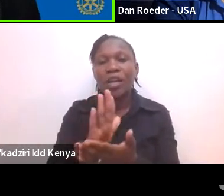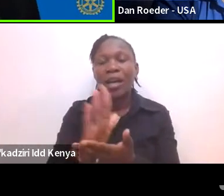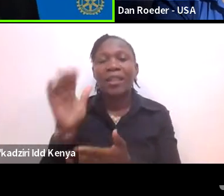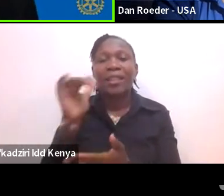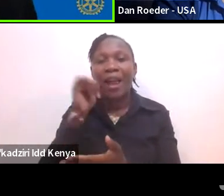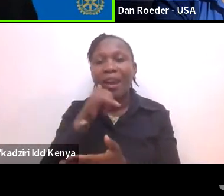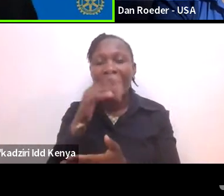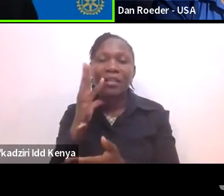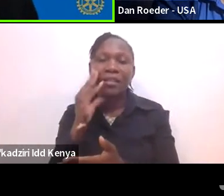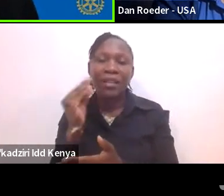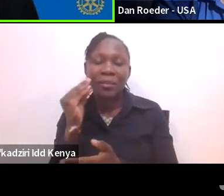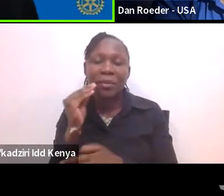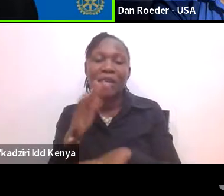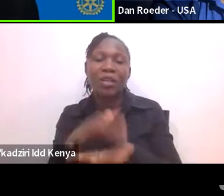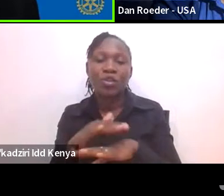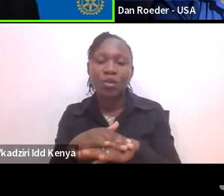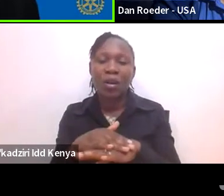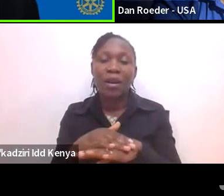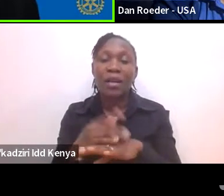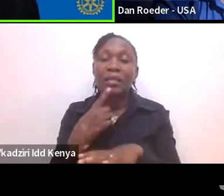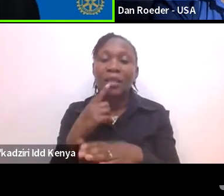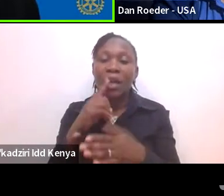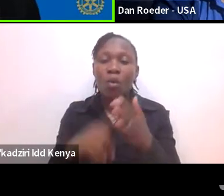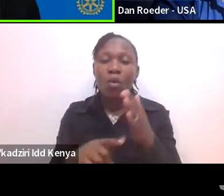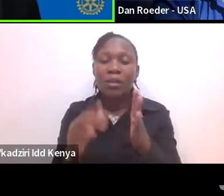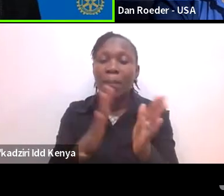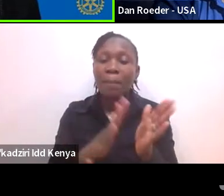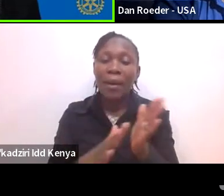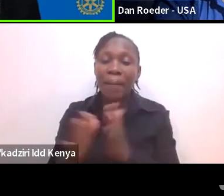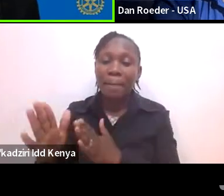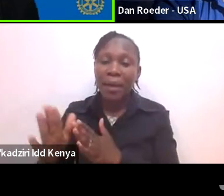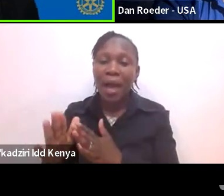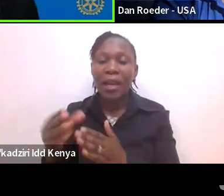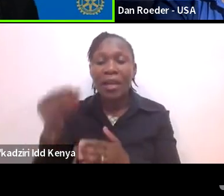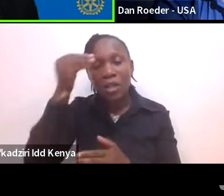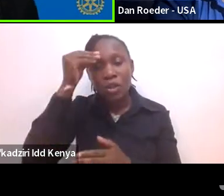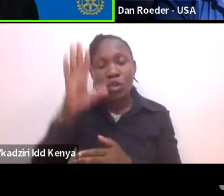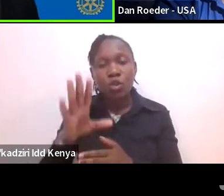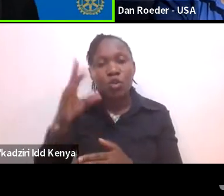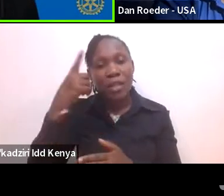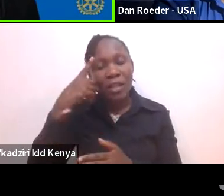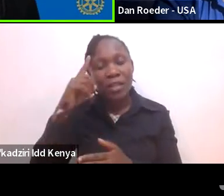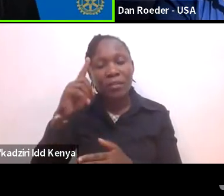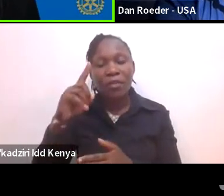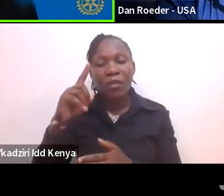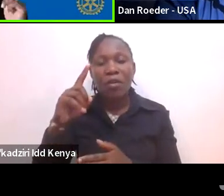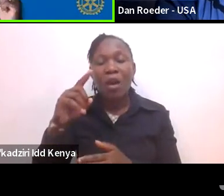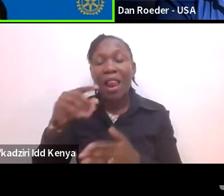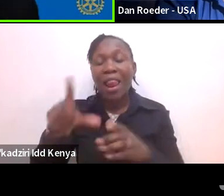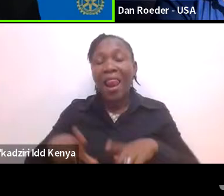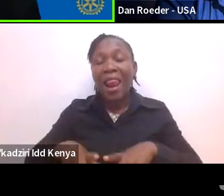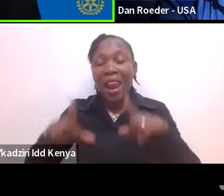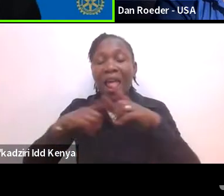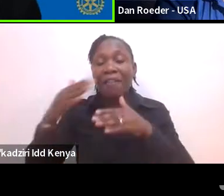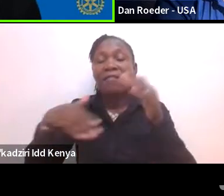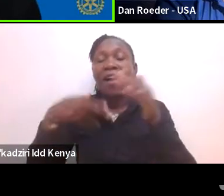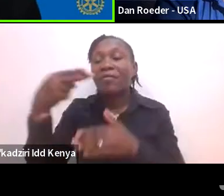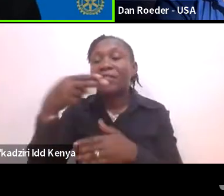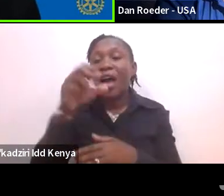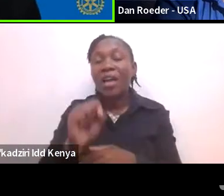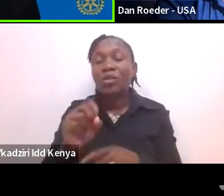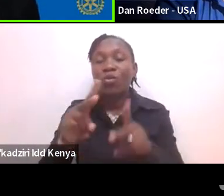is clear that preparing students for life after secondary education is very important. It requires